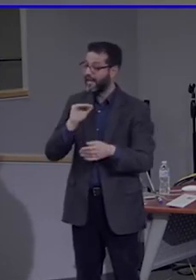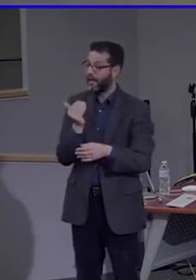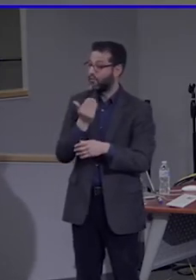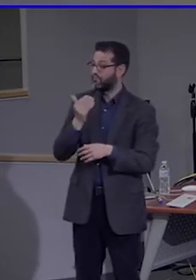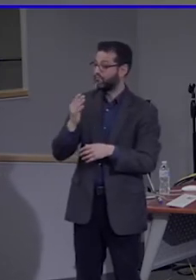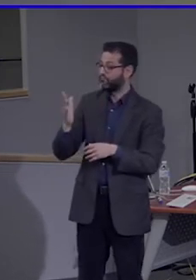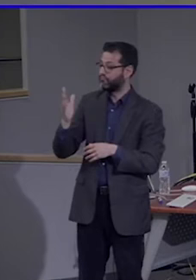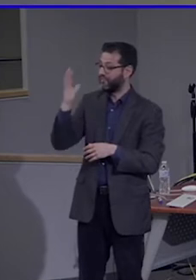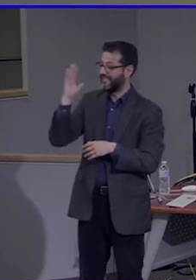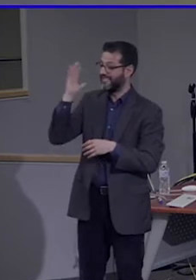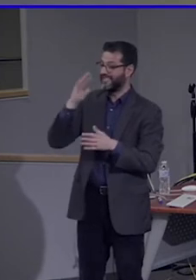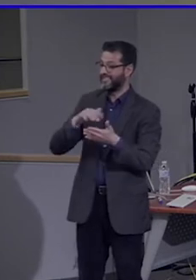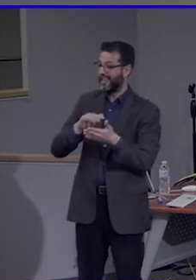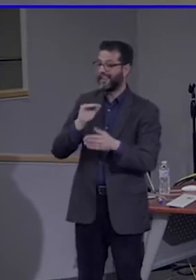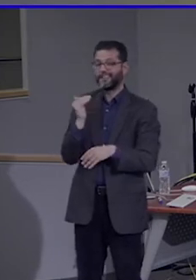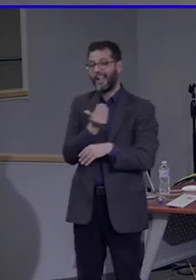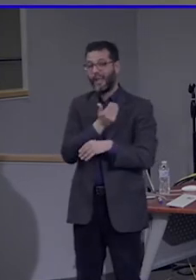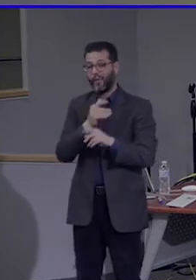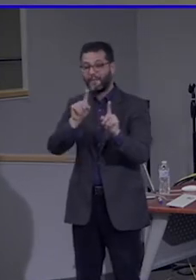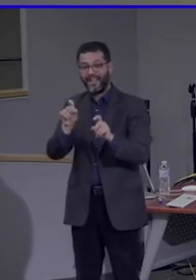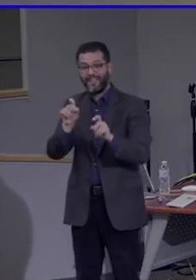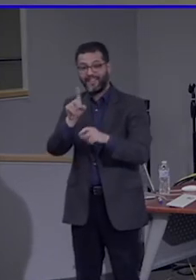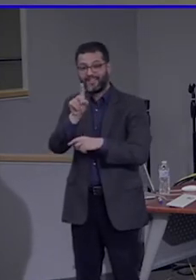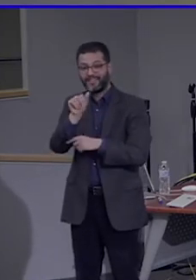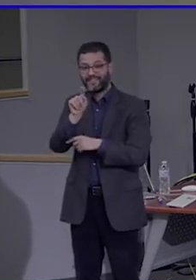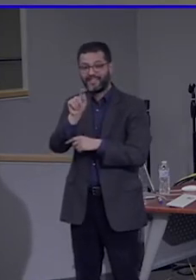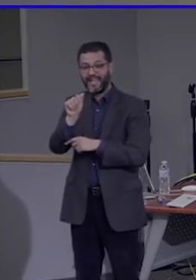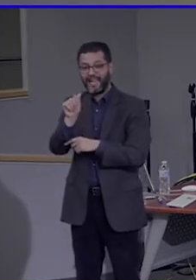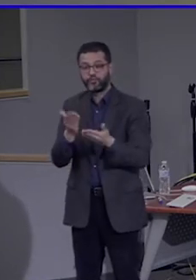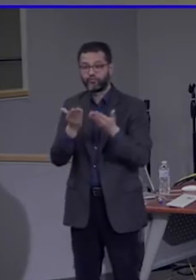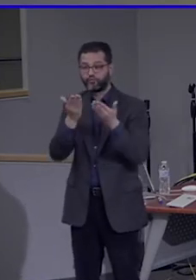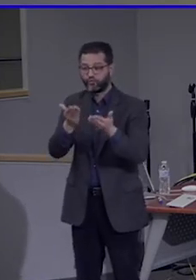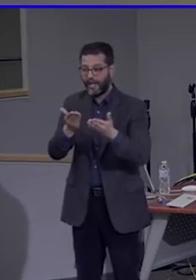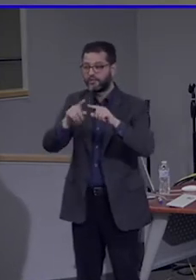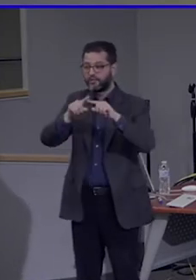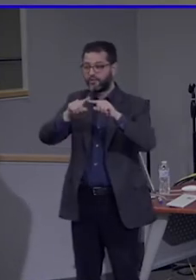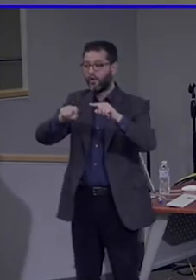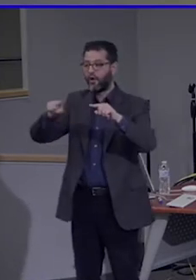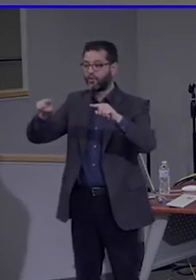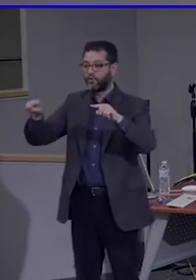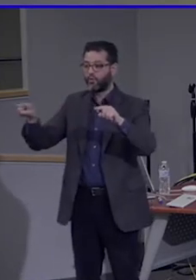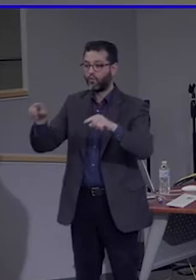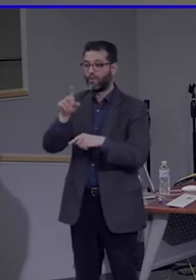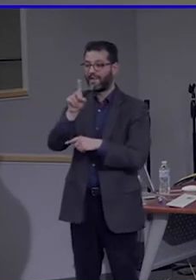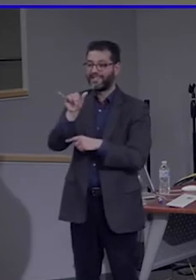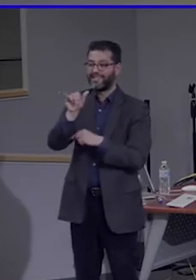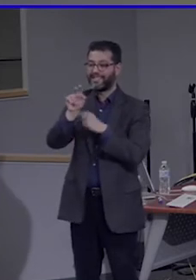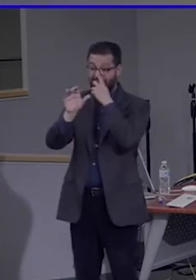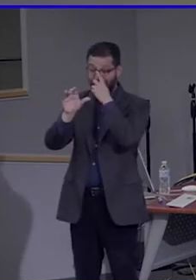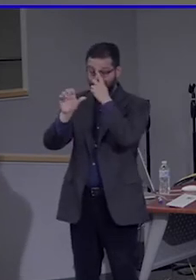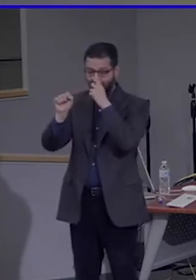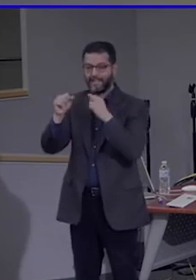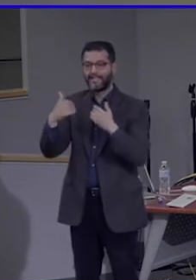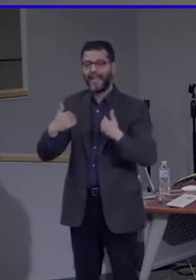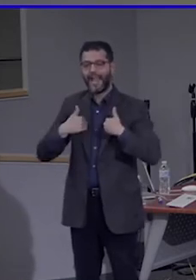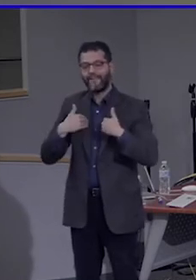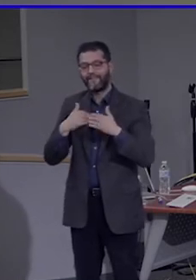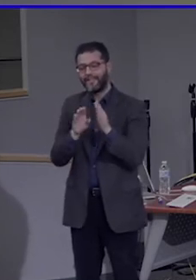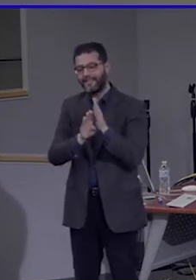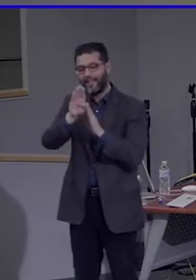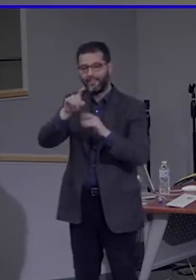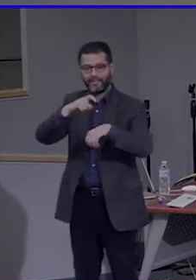data strongly suggest that oscillatory dynamics and their hierarchical organization have a developmental timeline